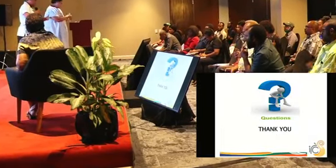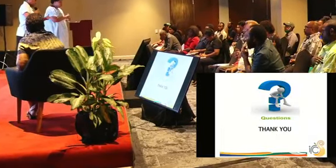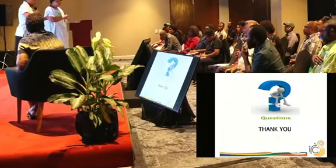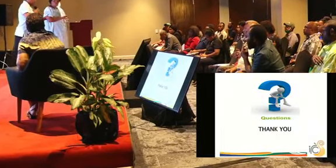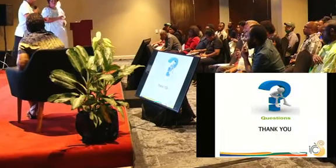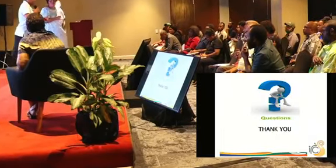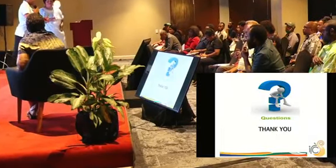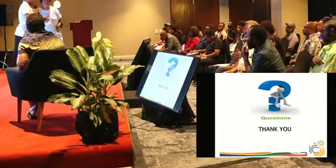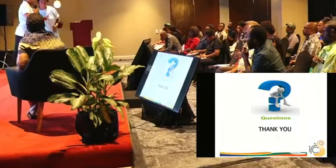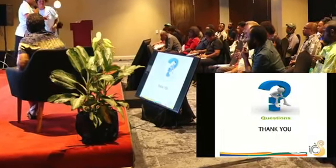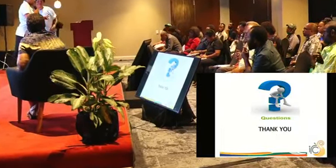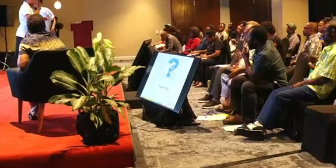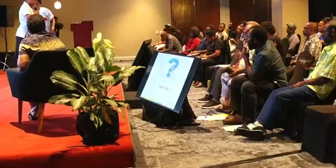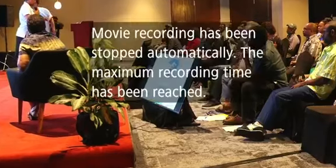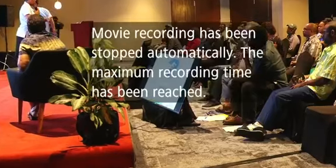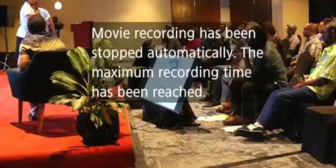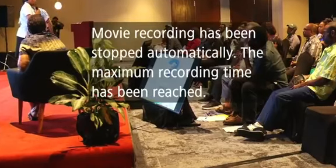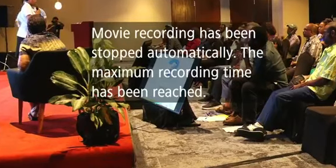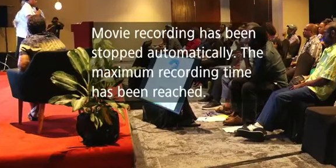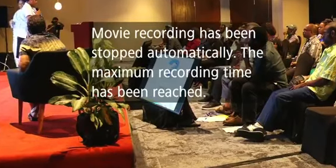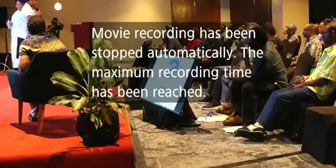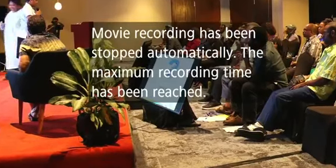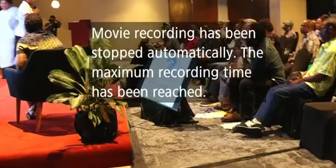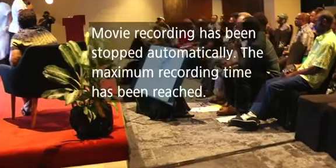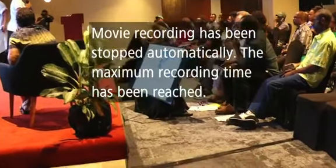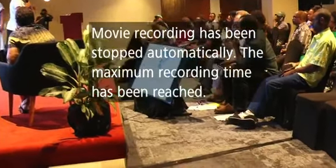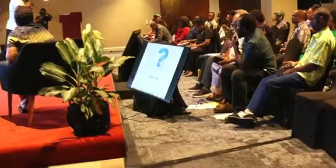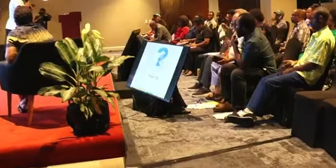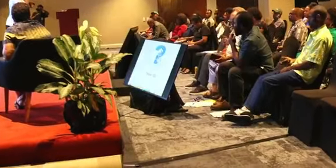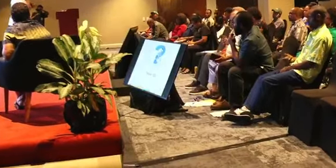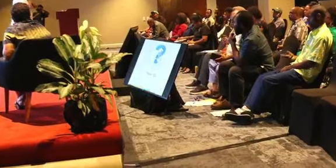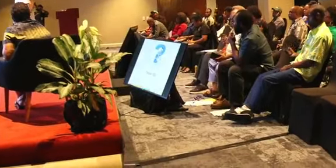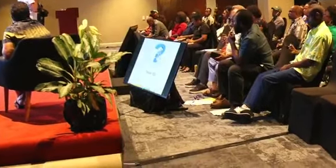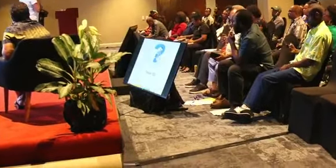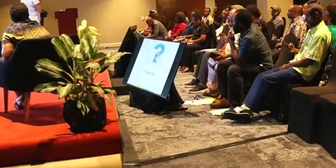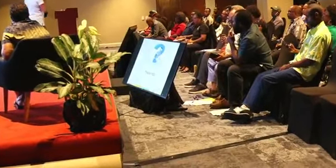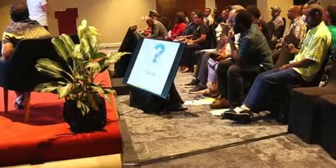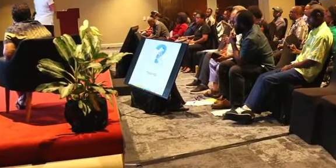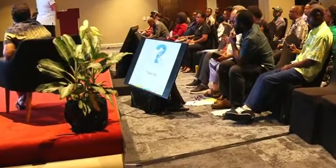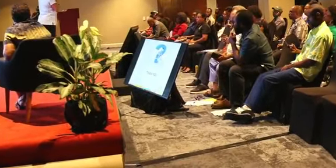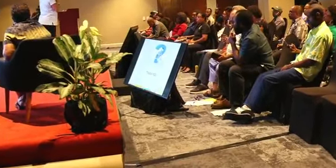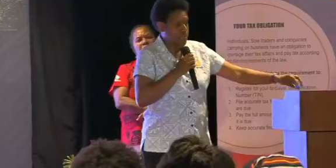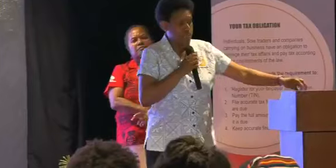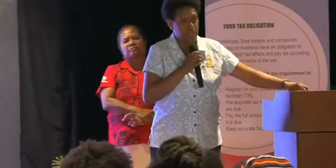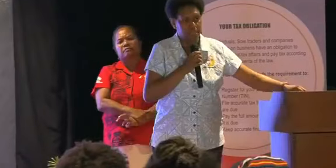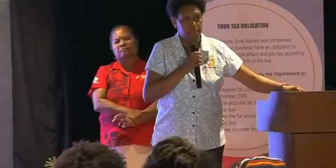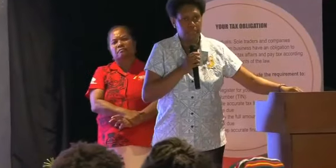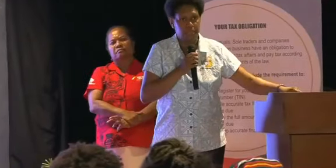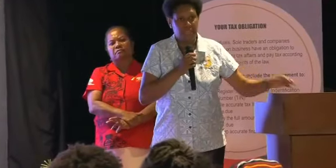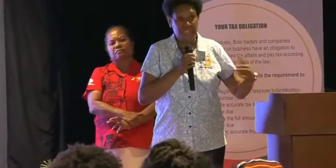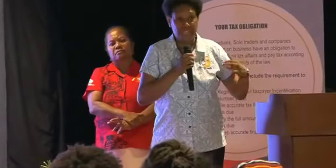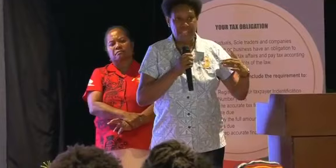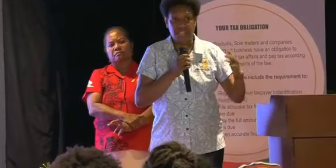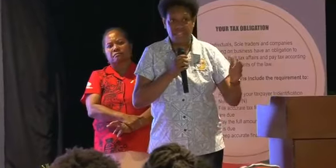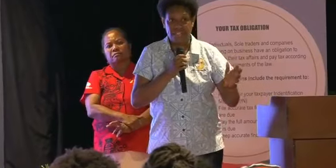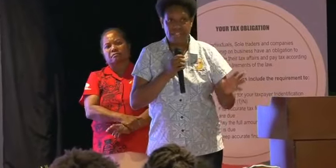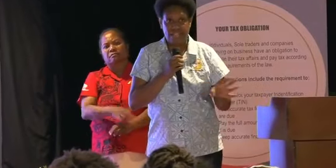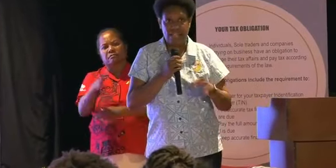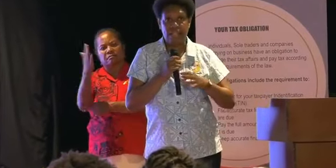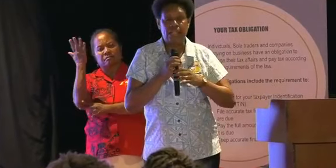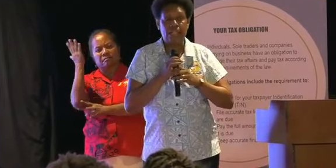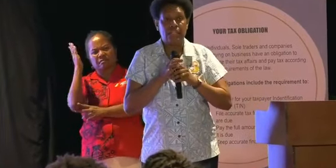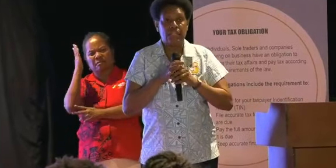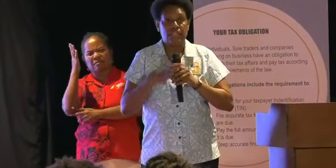I'm very sorry if I have to limit question time. I think the ACO's presentation